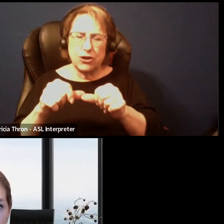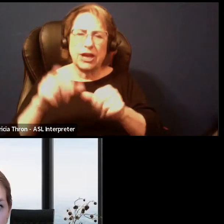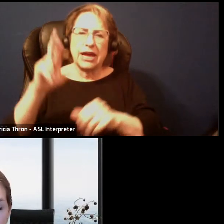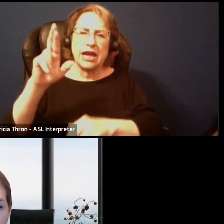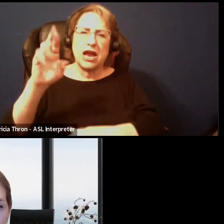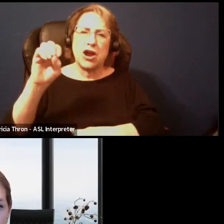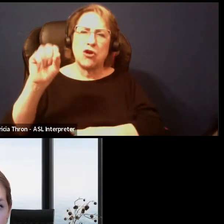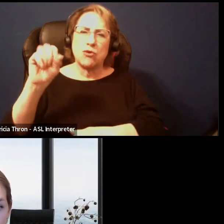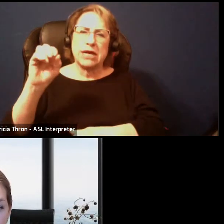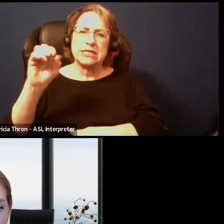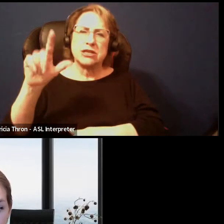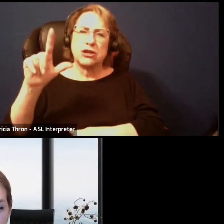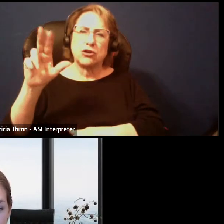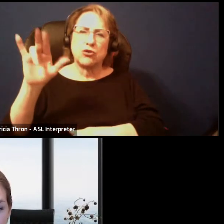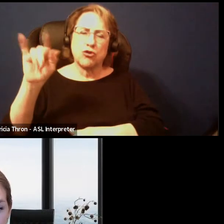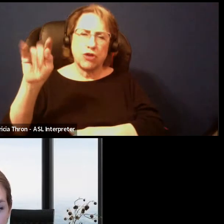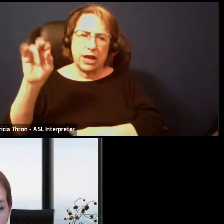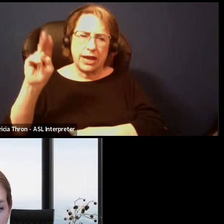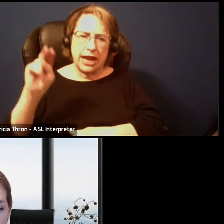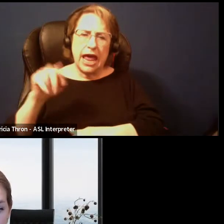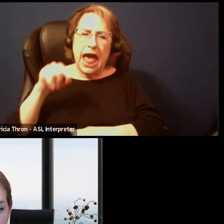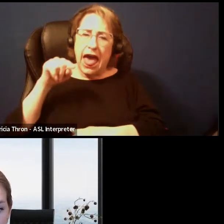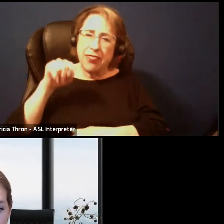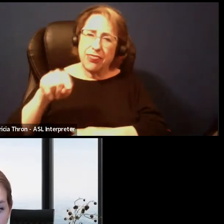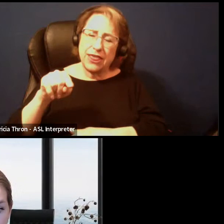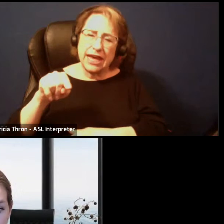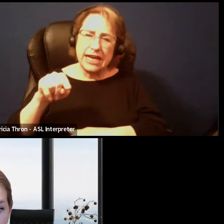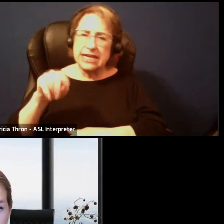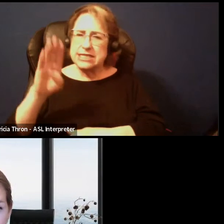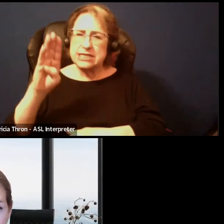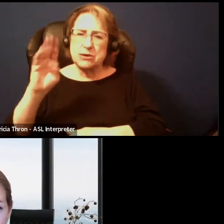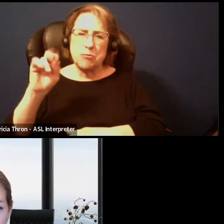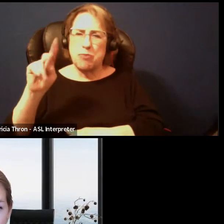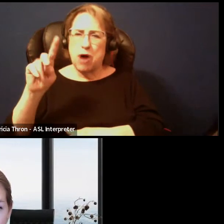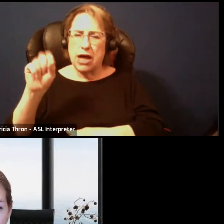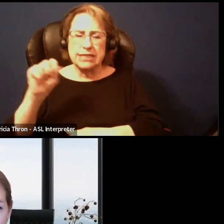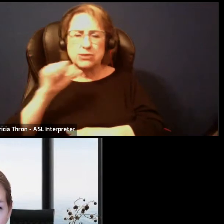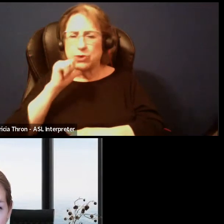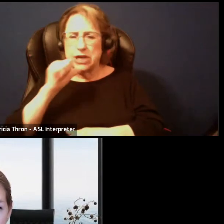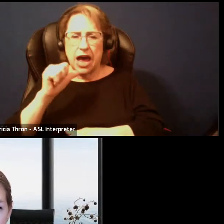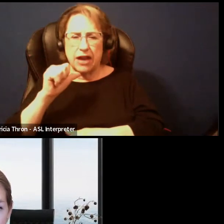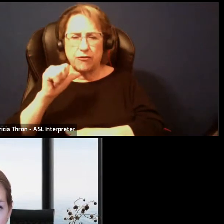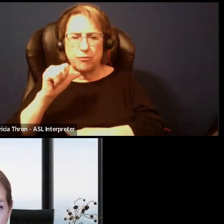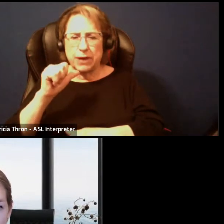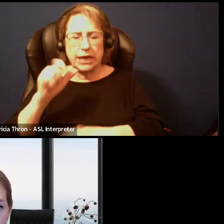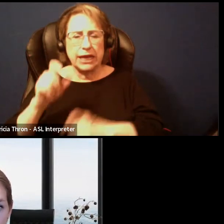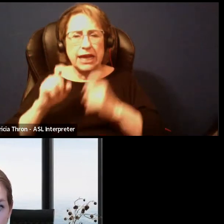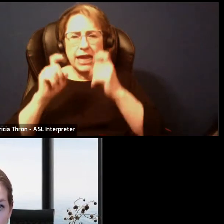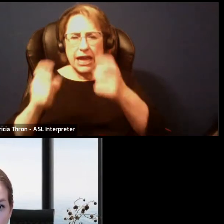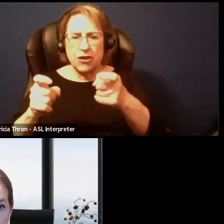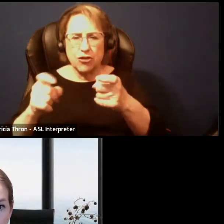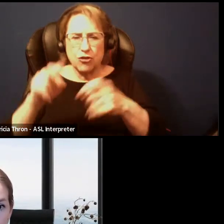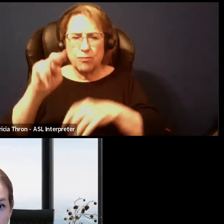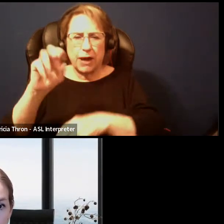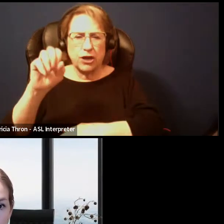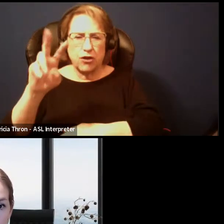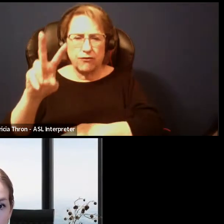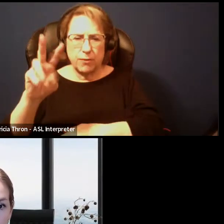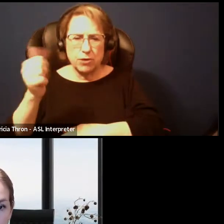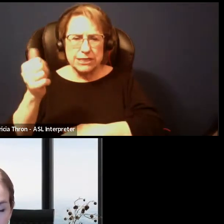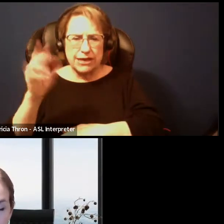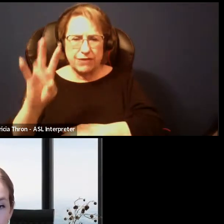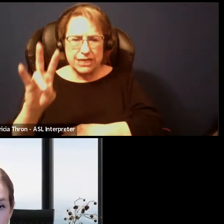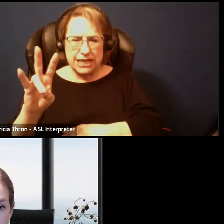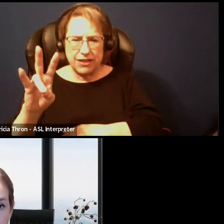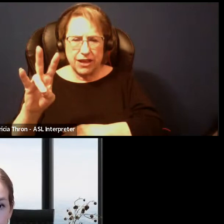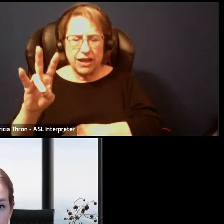17th. And these bonds probably wouldn't have been issued by November 17th, or maybe they would have. So, I mean, they're only kicking a can down the